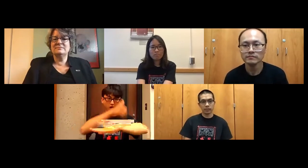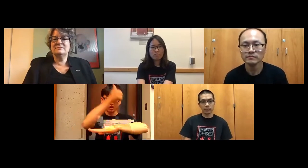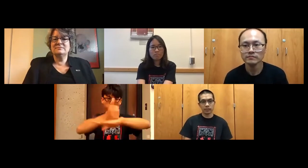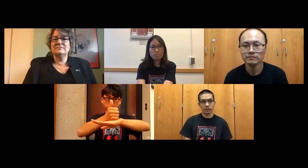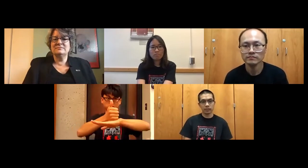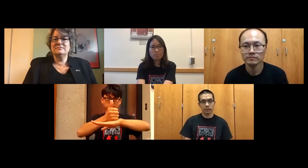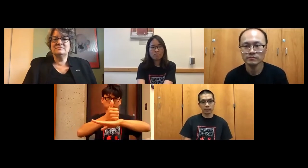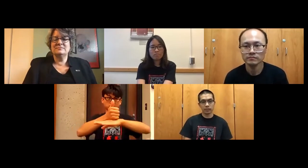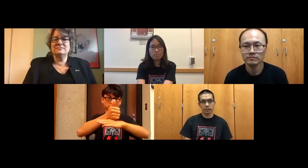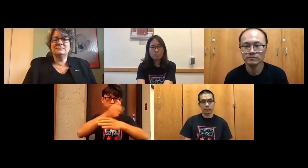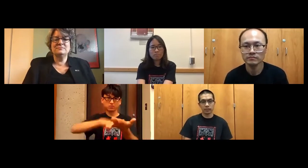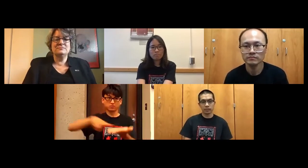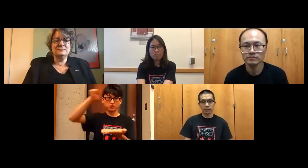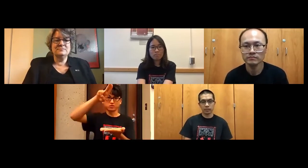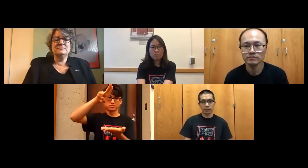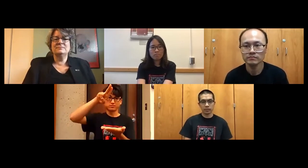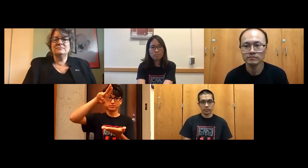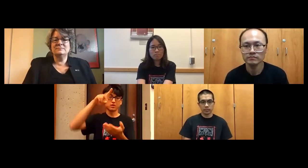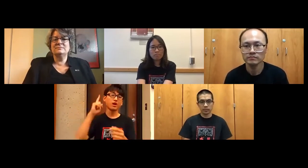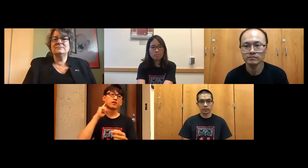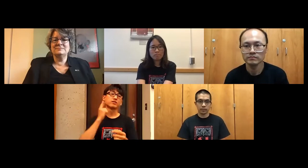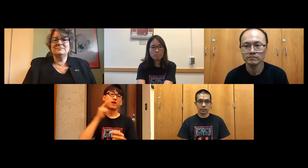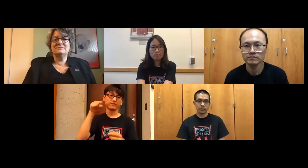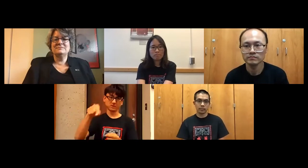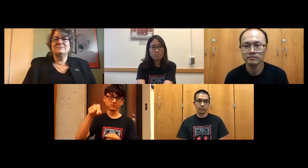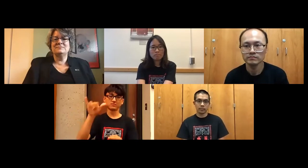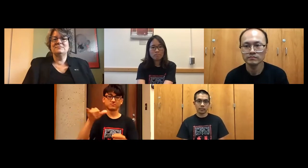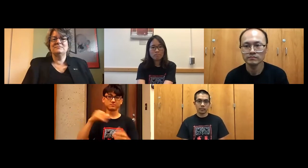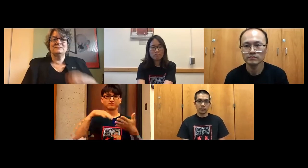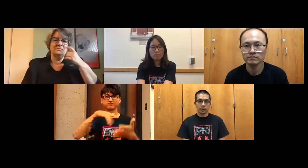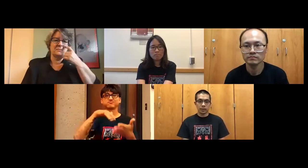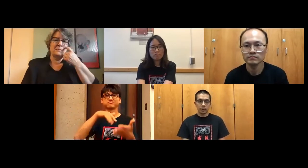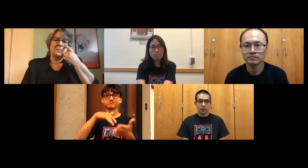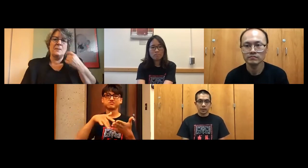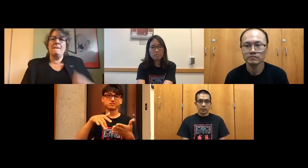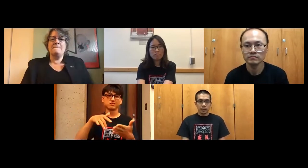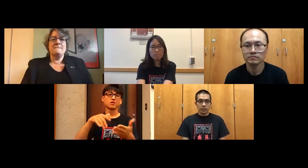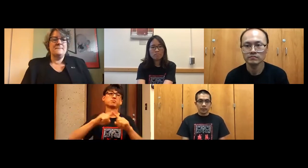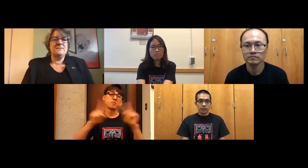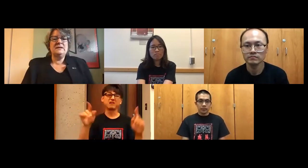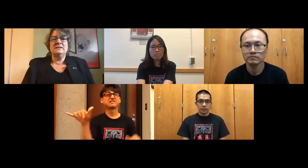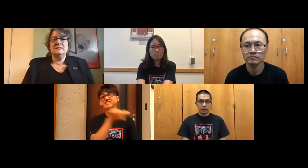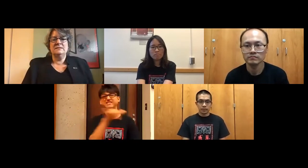So after I graduated and went to the Deaf University